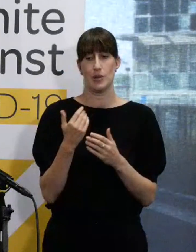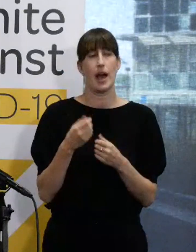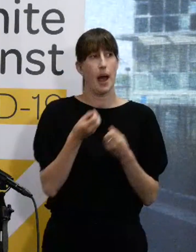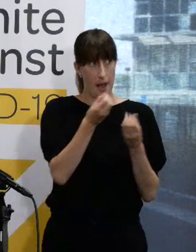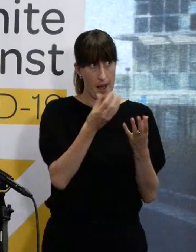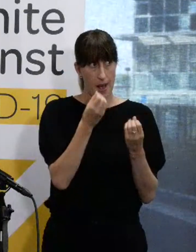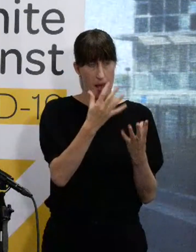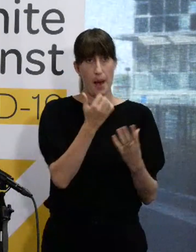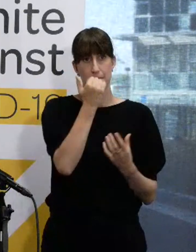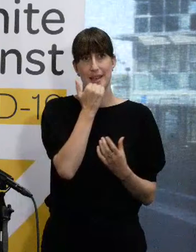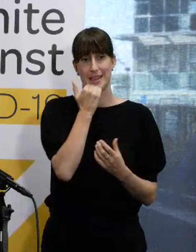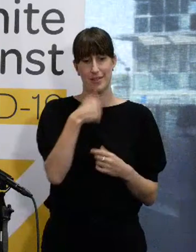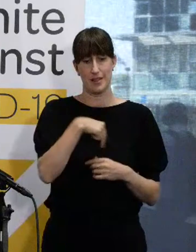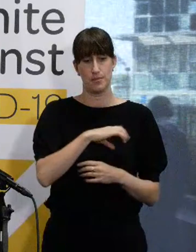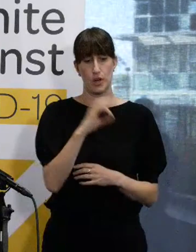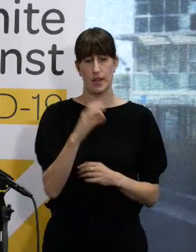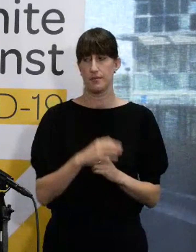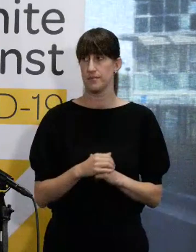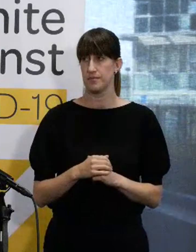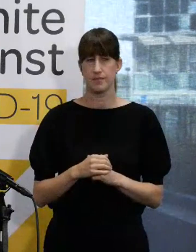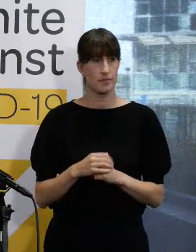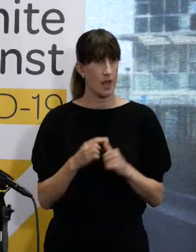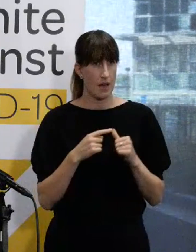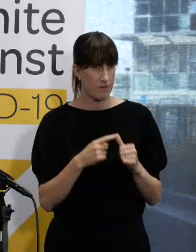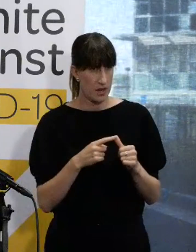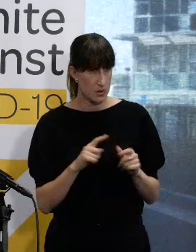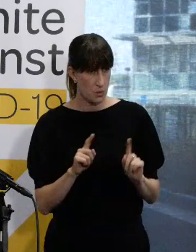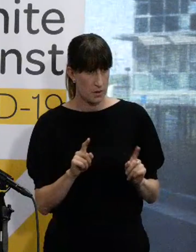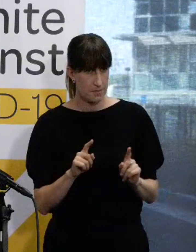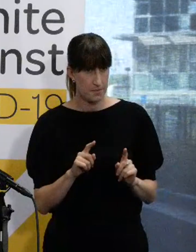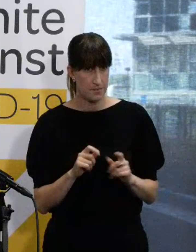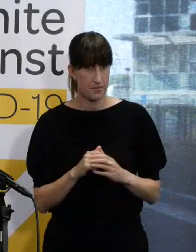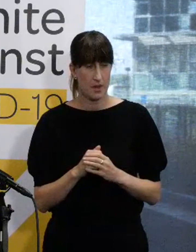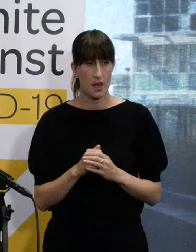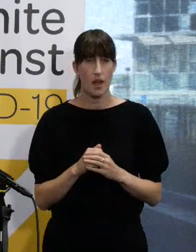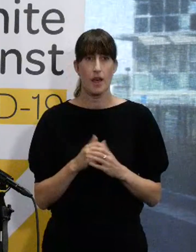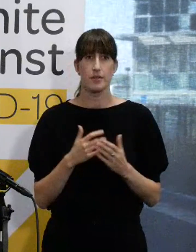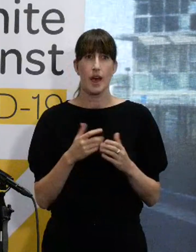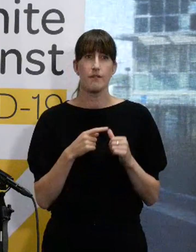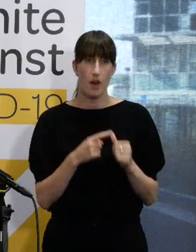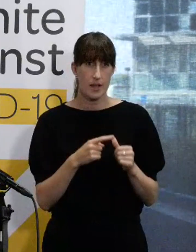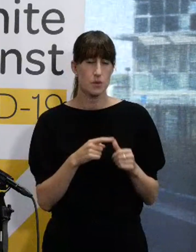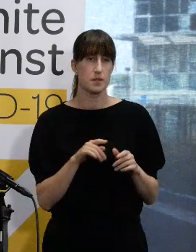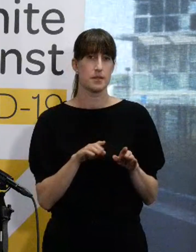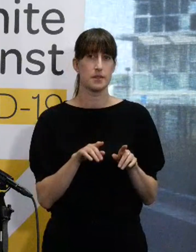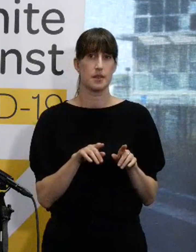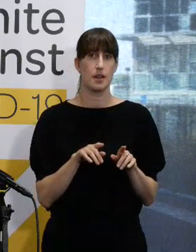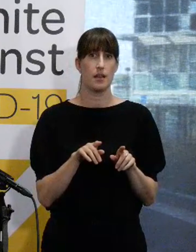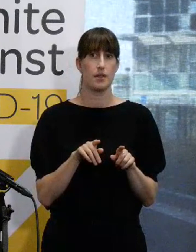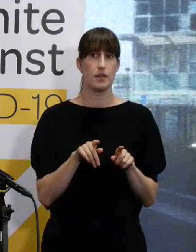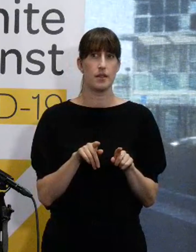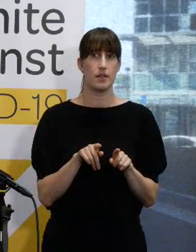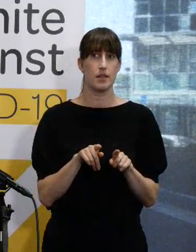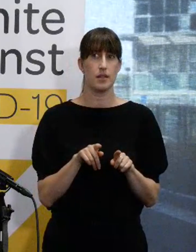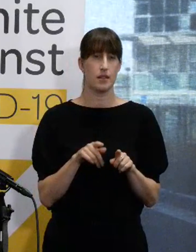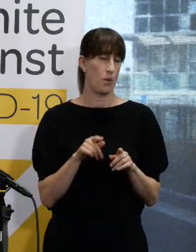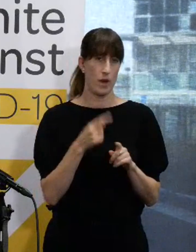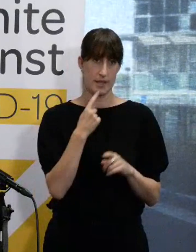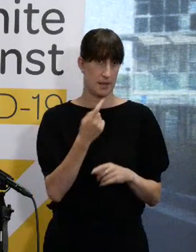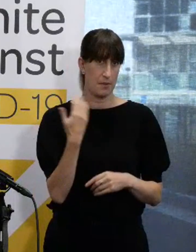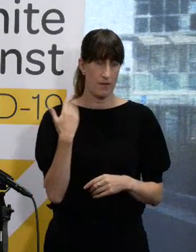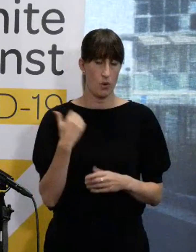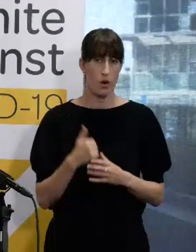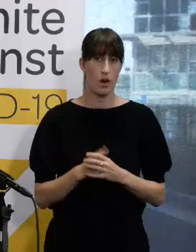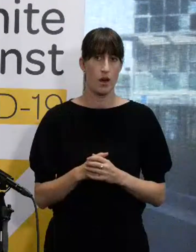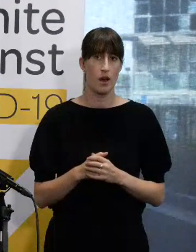earlier this week? The advice was, as I've outlined it, that it seemed the likely cause was because the key question people were raising